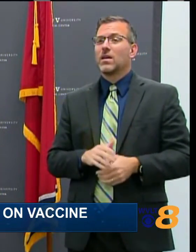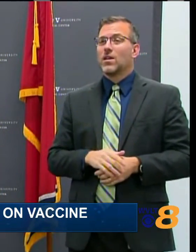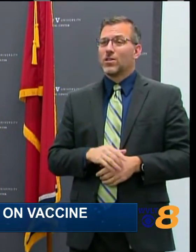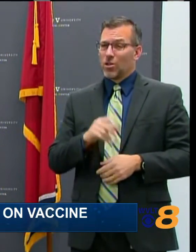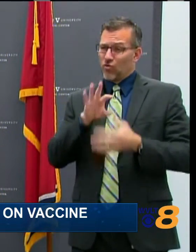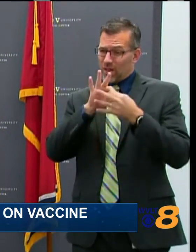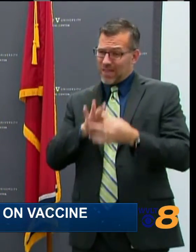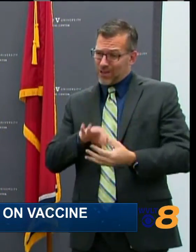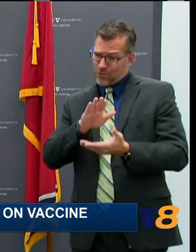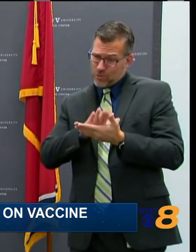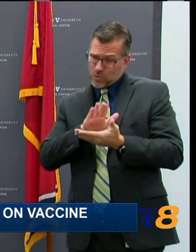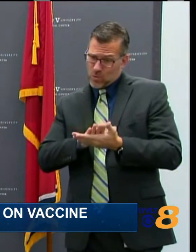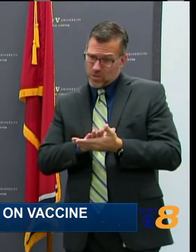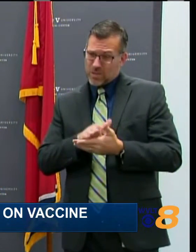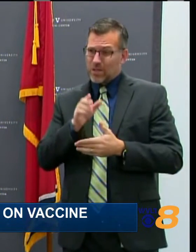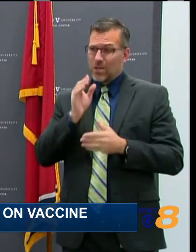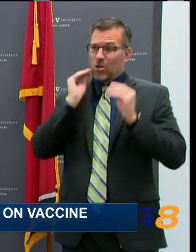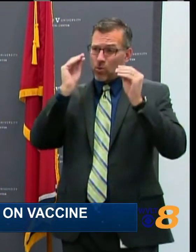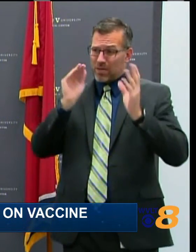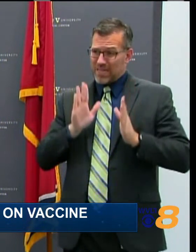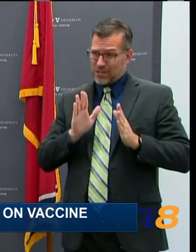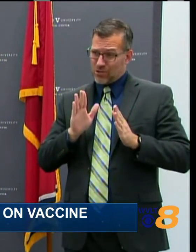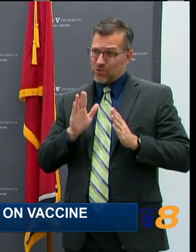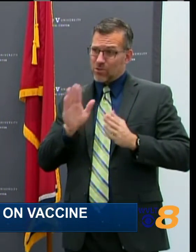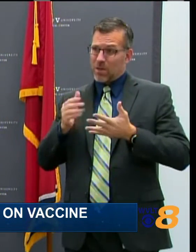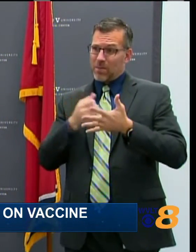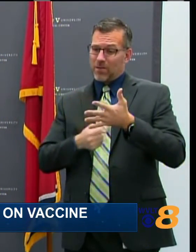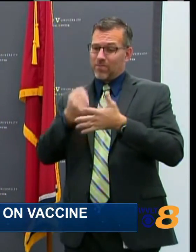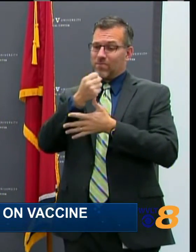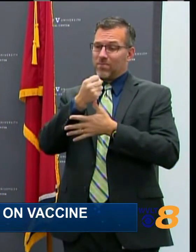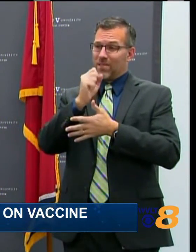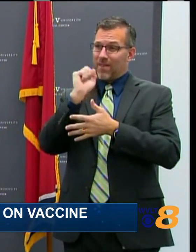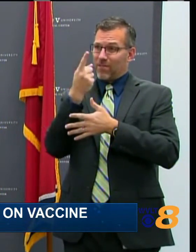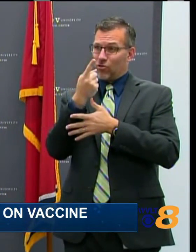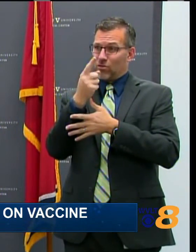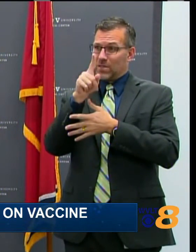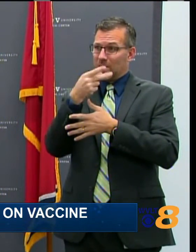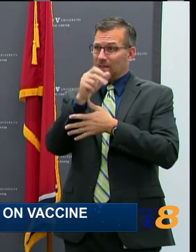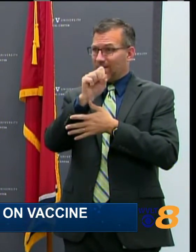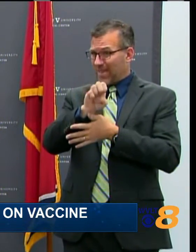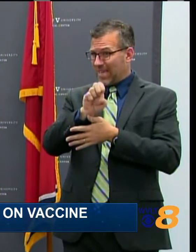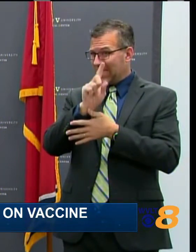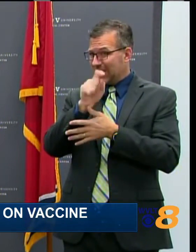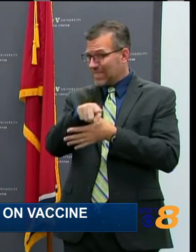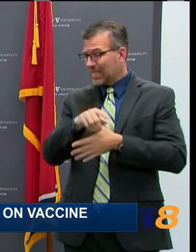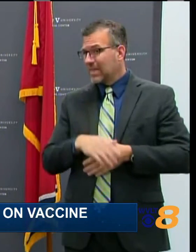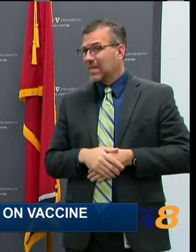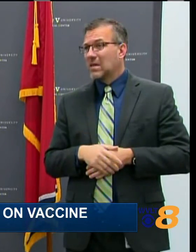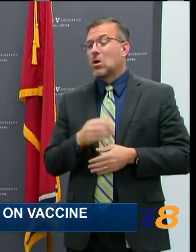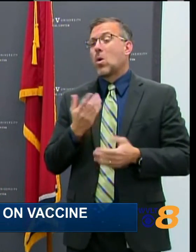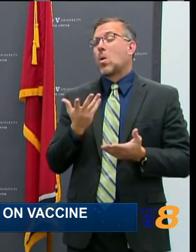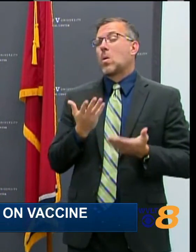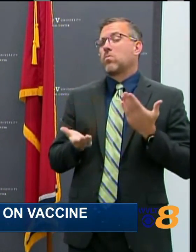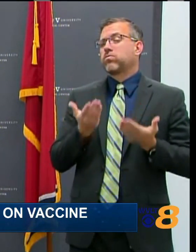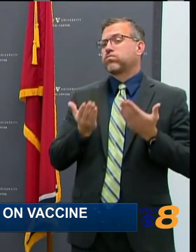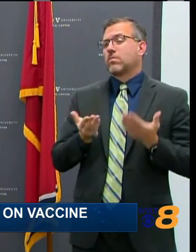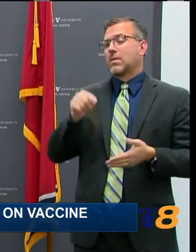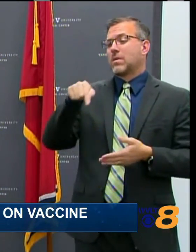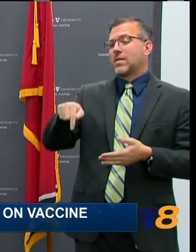you consider moving teachers up in the first phase of vaccination? And is there ever a day where we might see